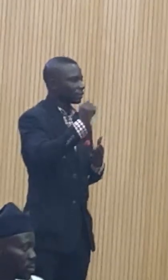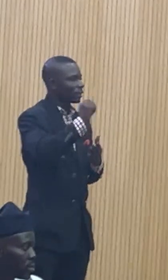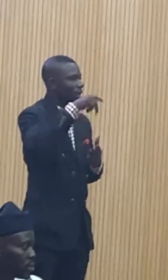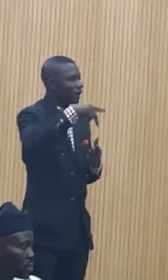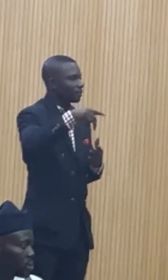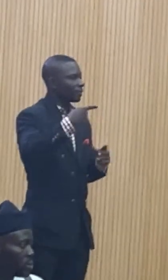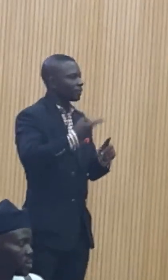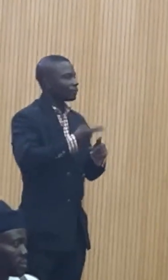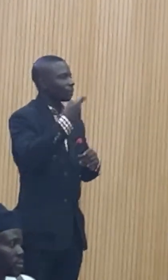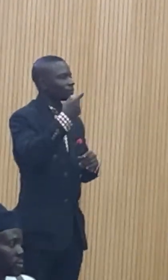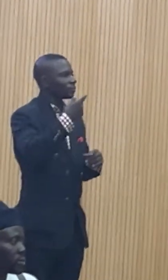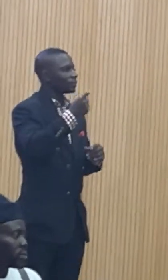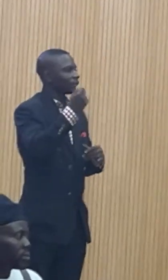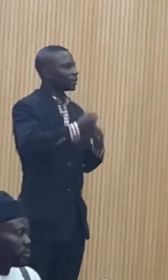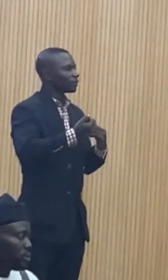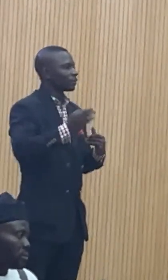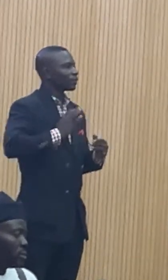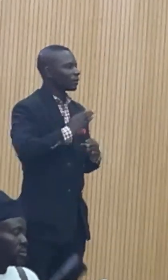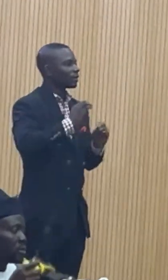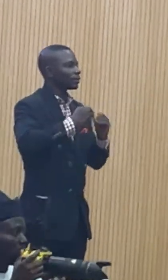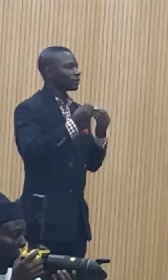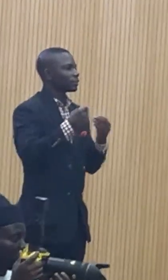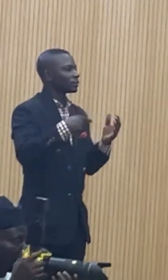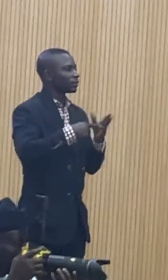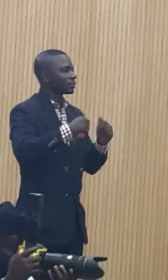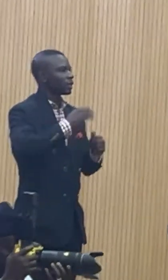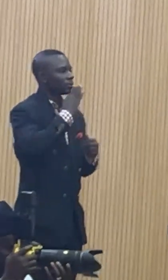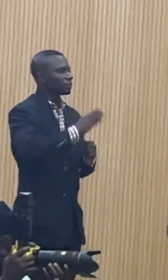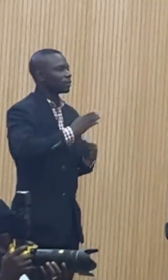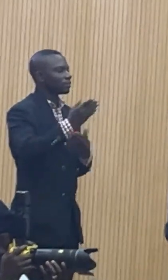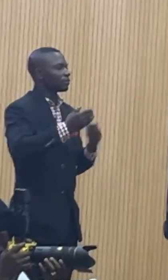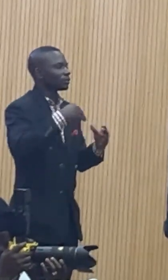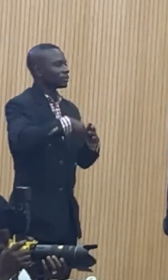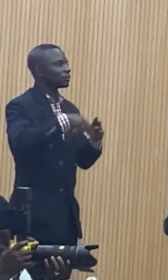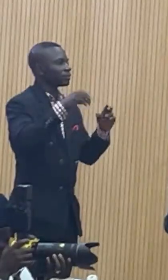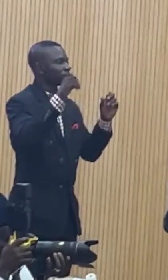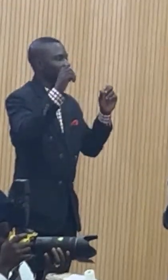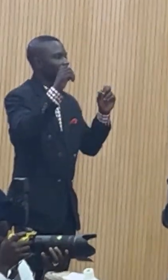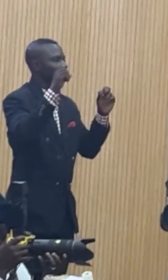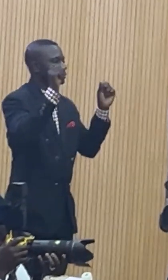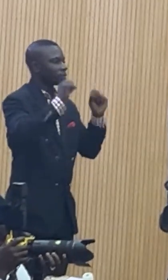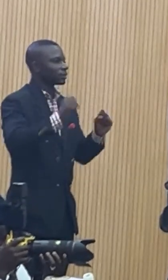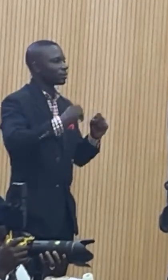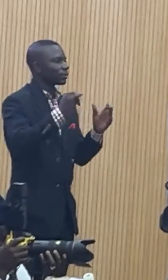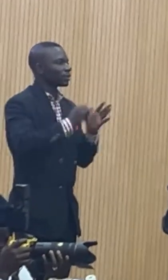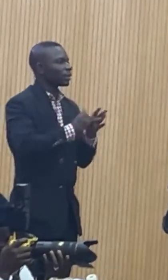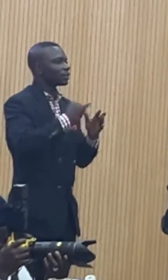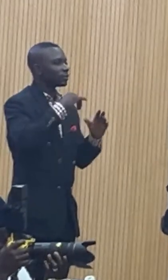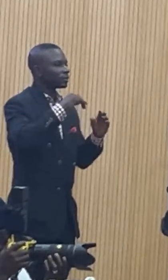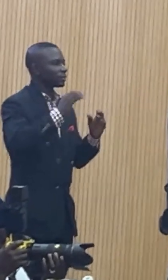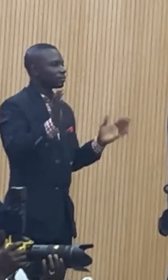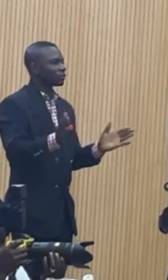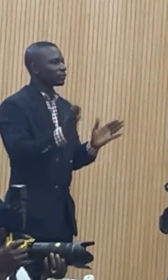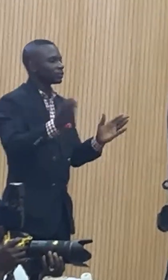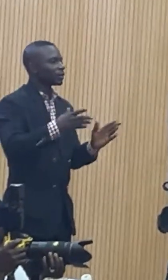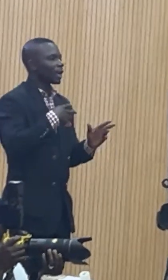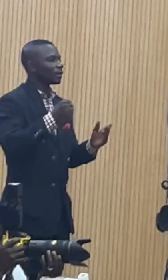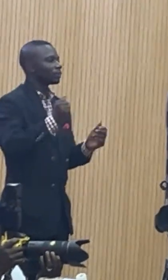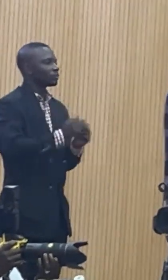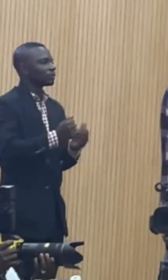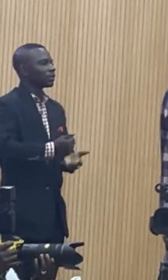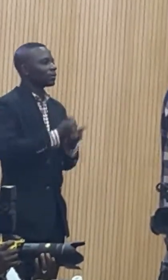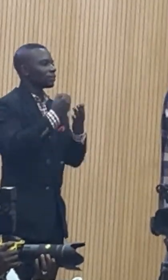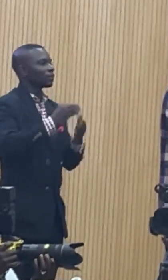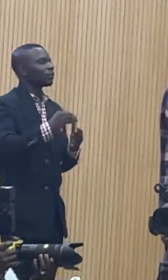But from the end of organizations, this can be deployed in systems that are stationary in organizations, and with the aid